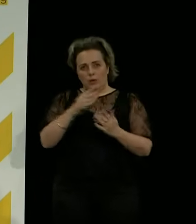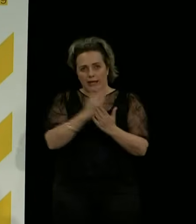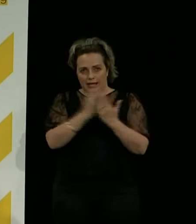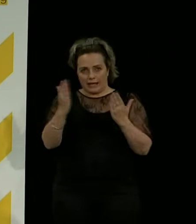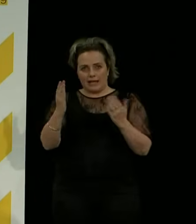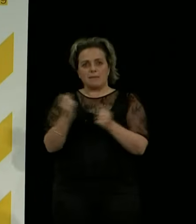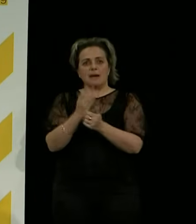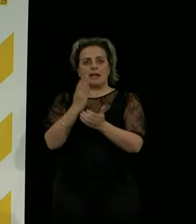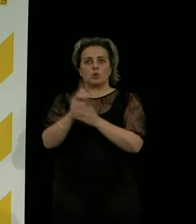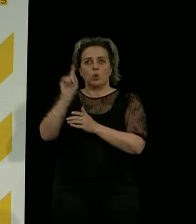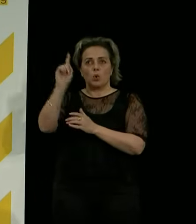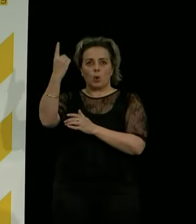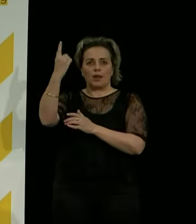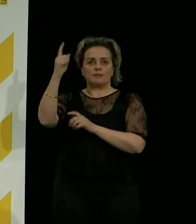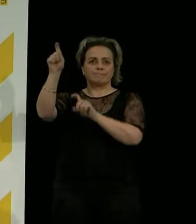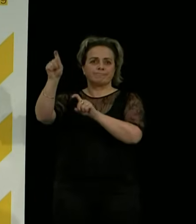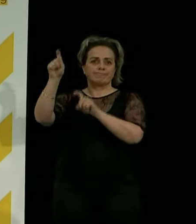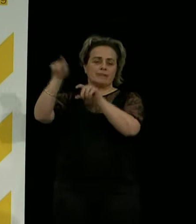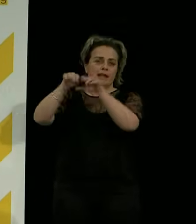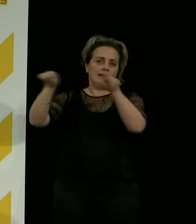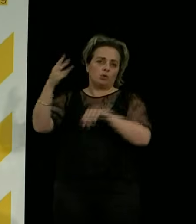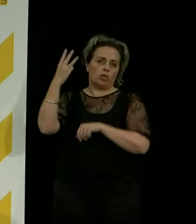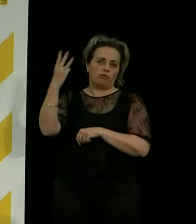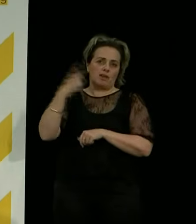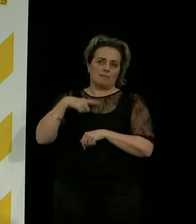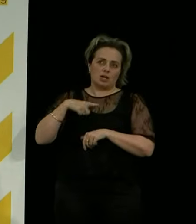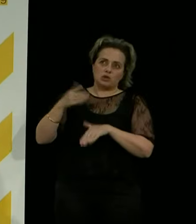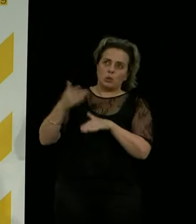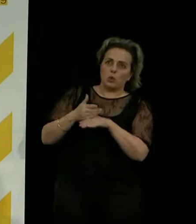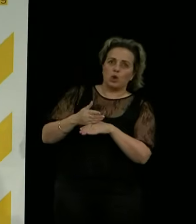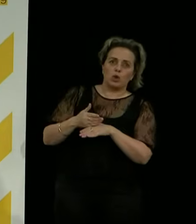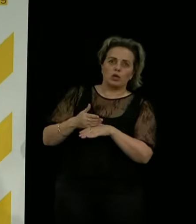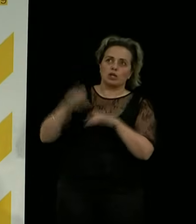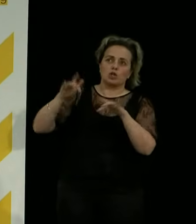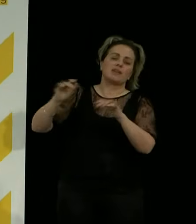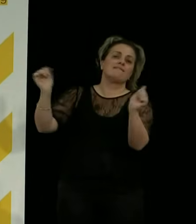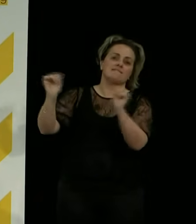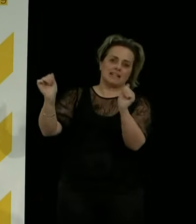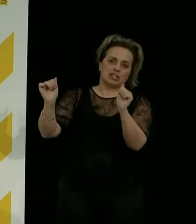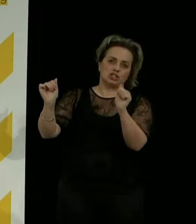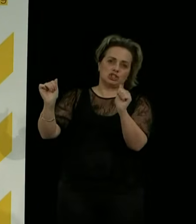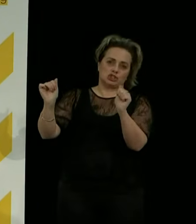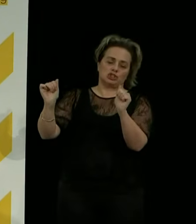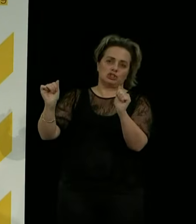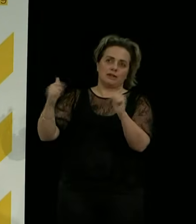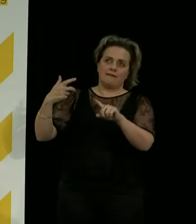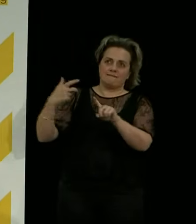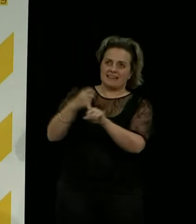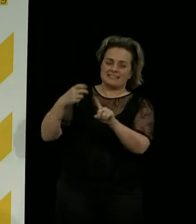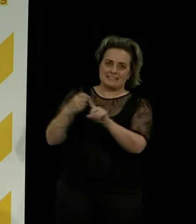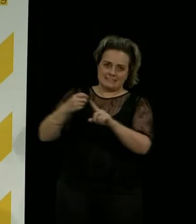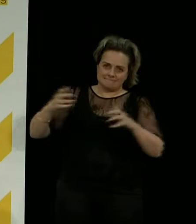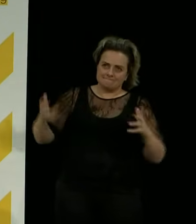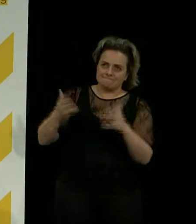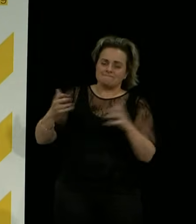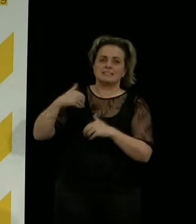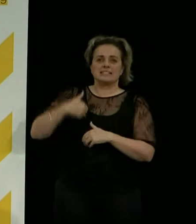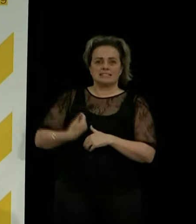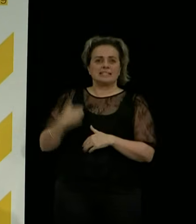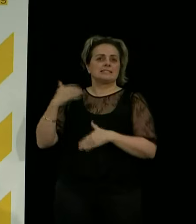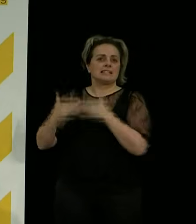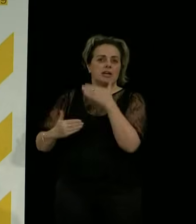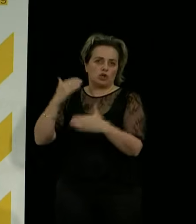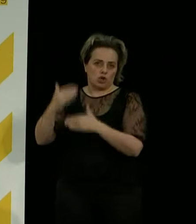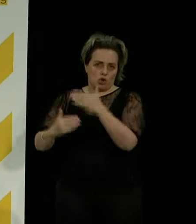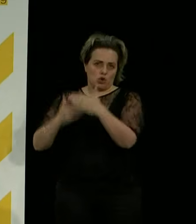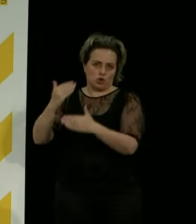Auckland in level 3. There is a job still to be done, both with this outbreak but also with our vaccination rates, and we will continue